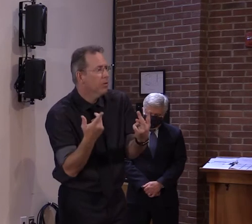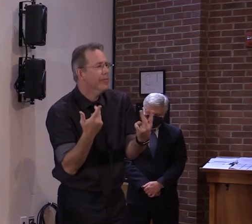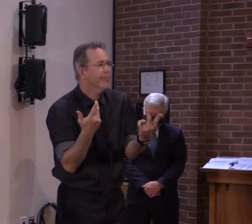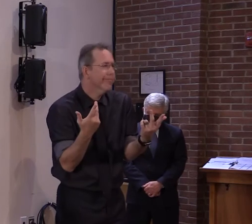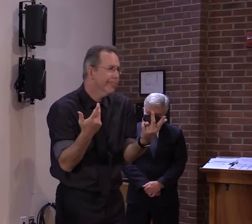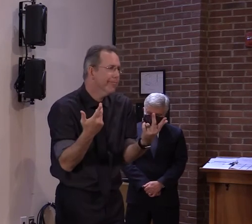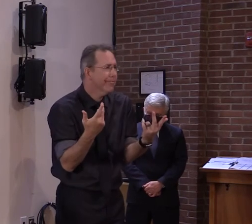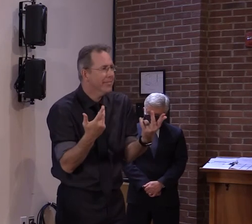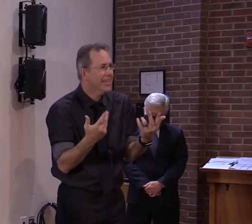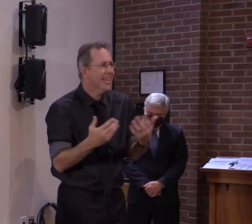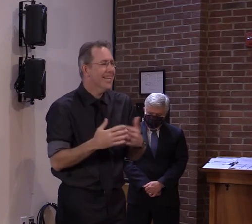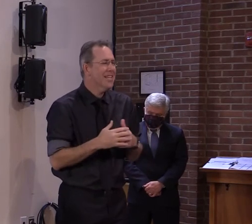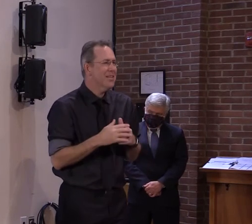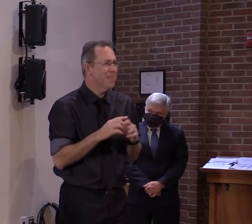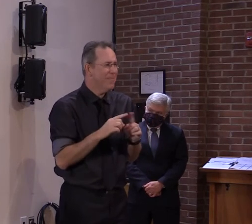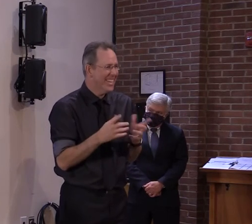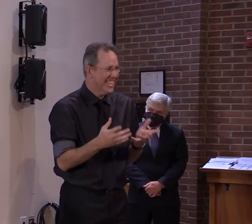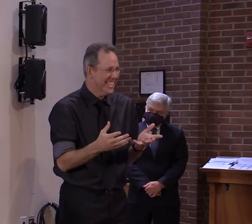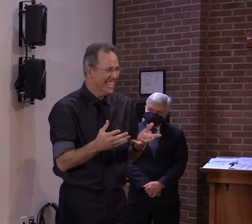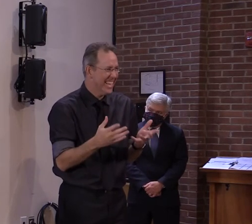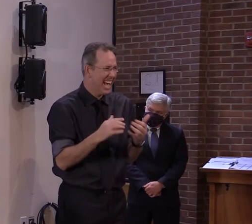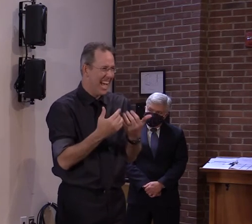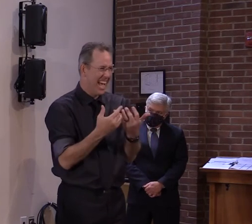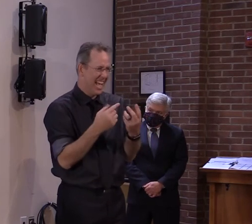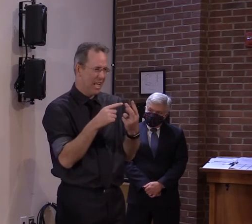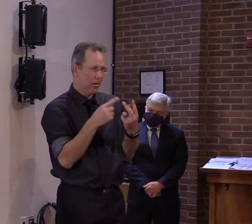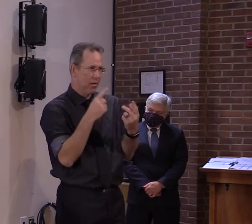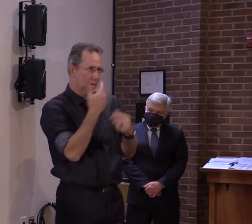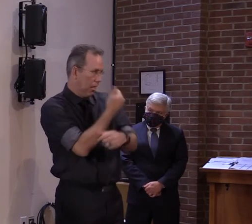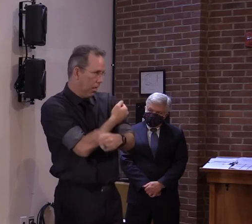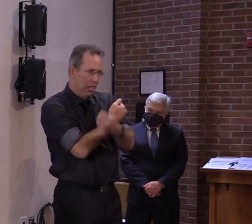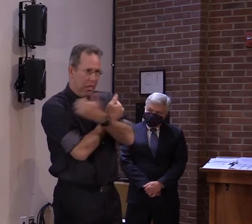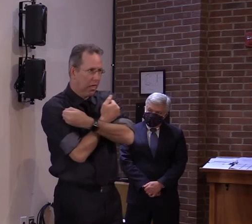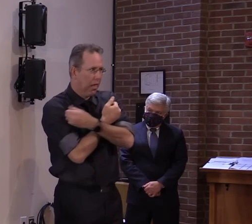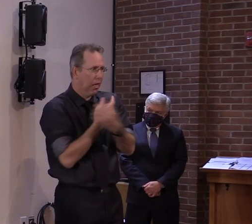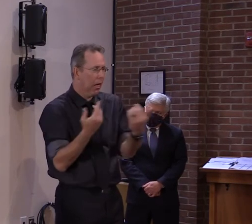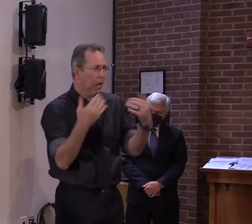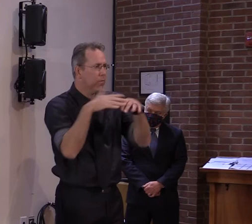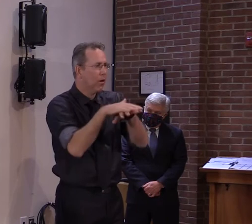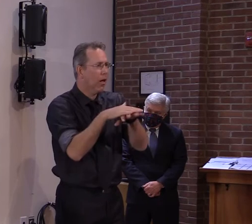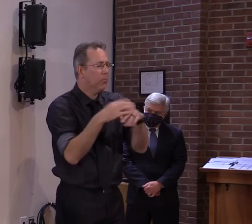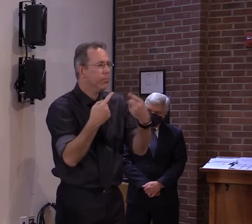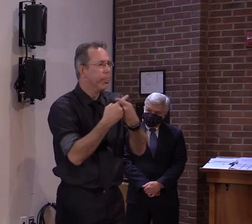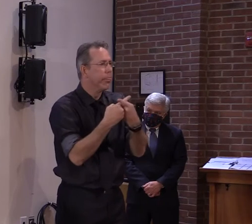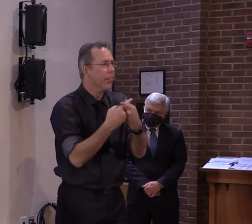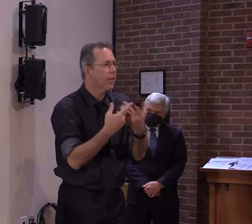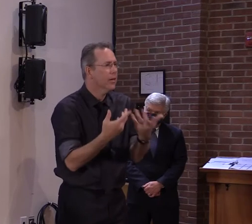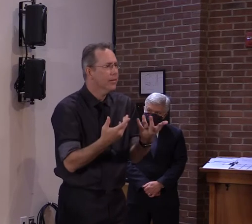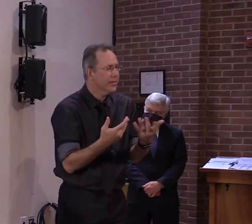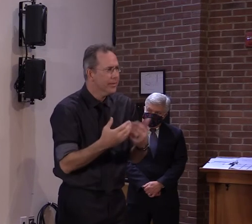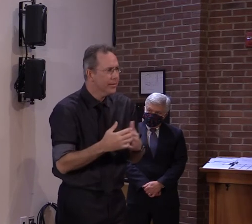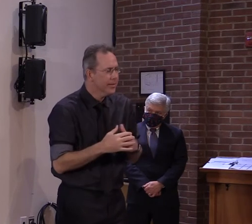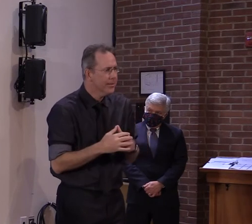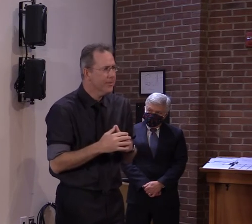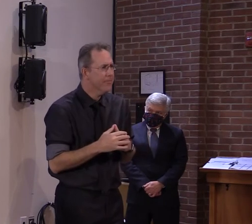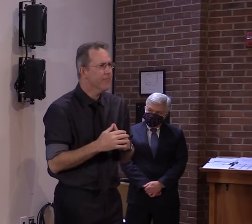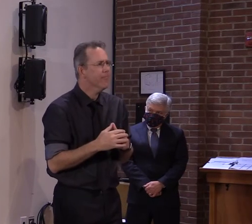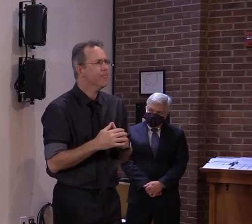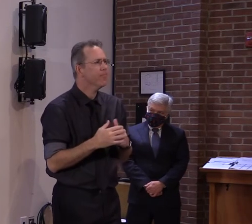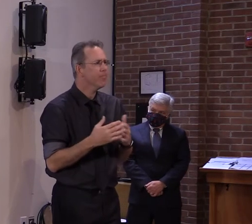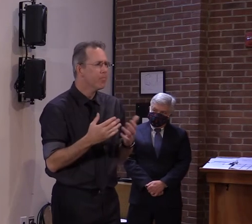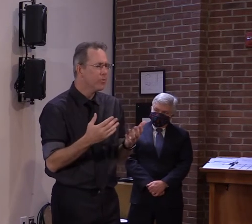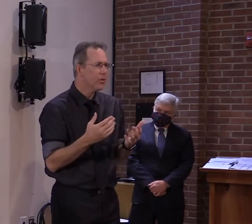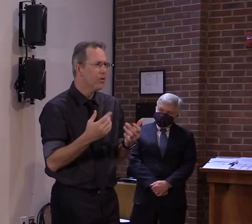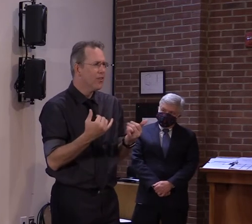little unclear how that's going to play out and how much meaning that would have. Right now, what we need to find out is, of all the